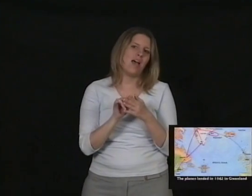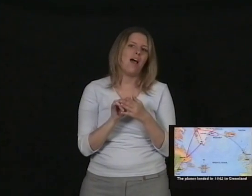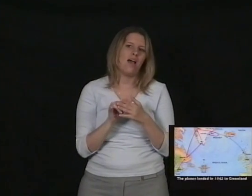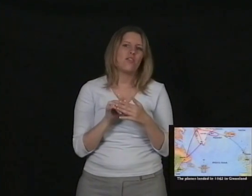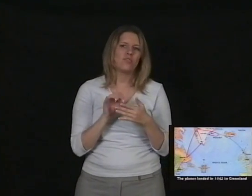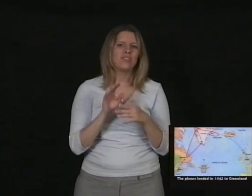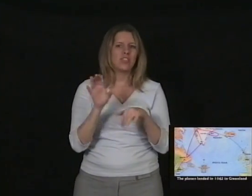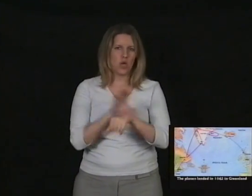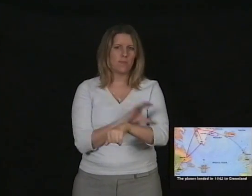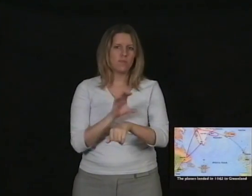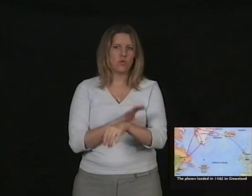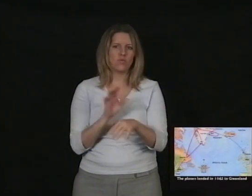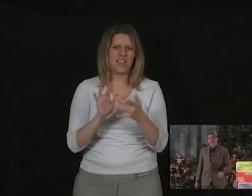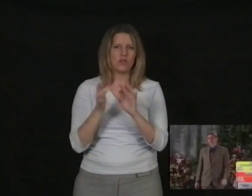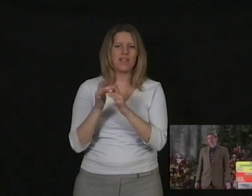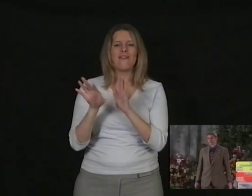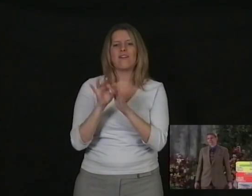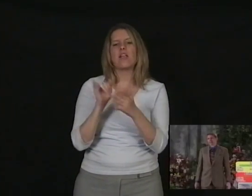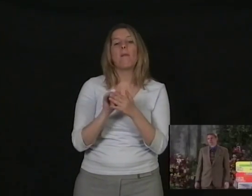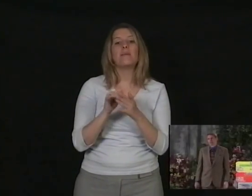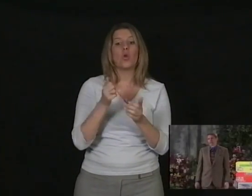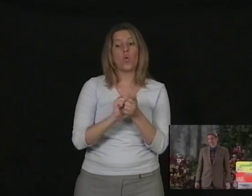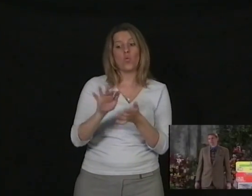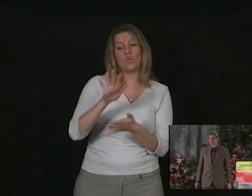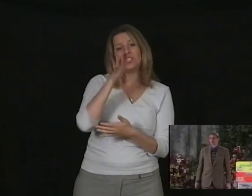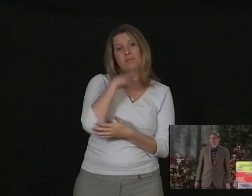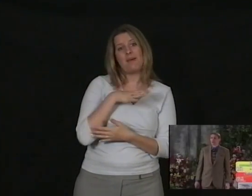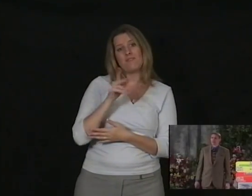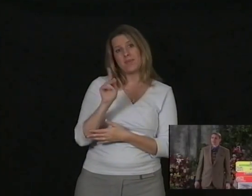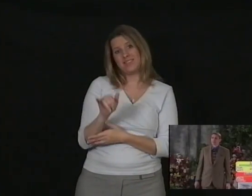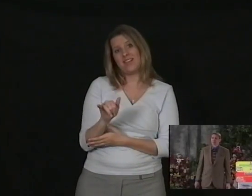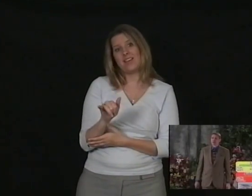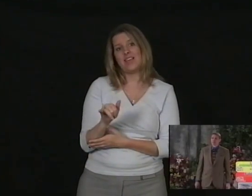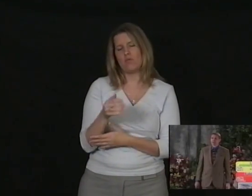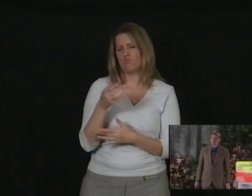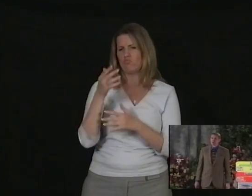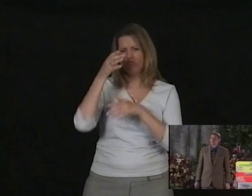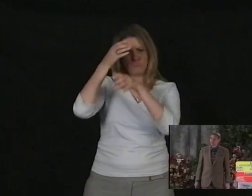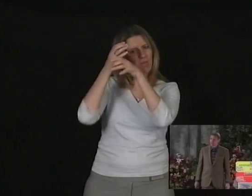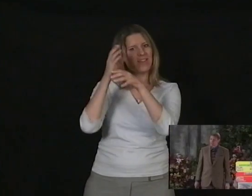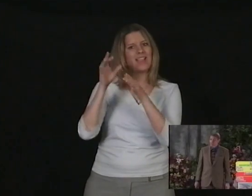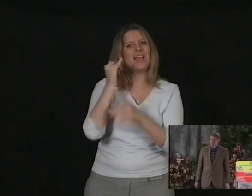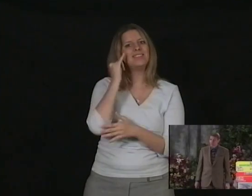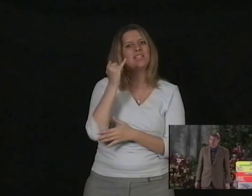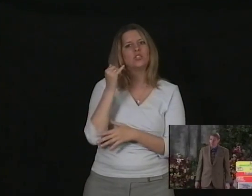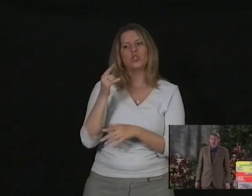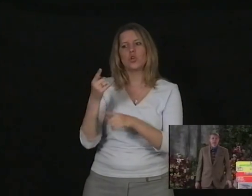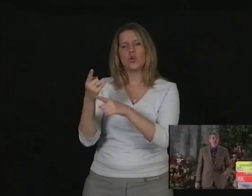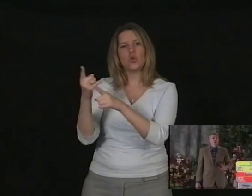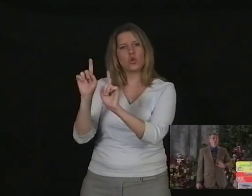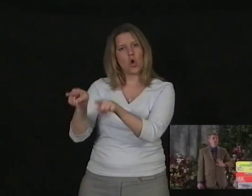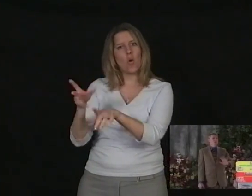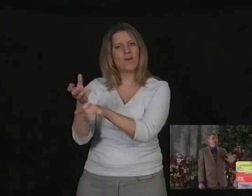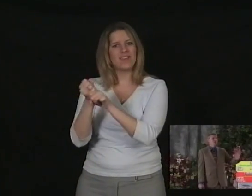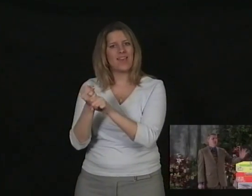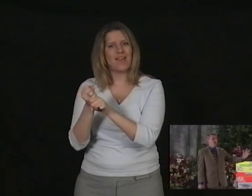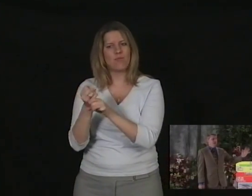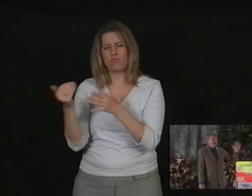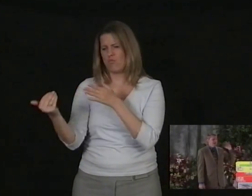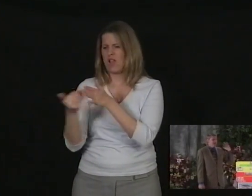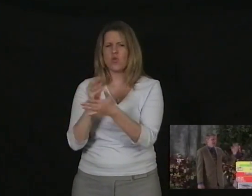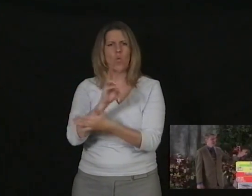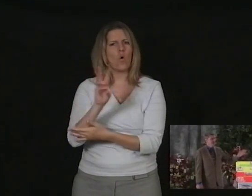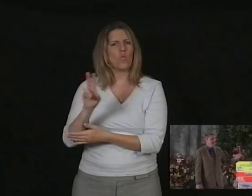see all about it. Well, a rich man from Kentucky got a brilliant idea to go over there and get those airplanes off the ice. Brand new World War